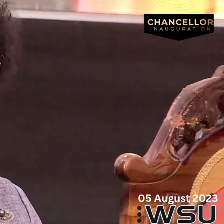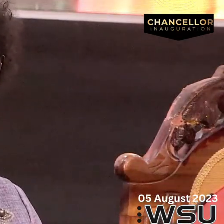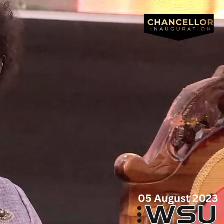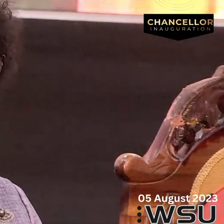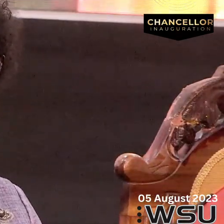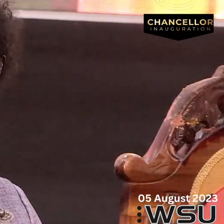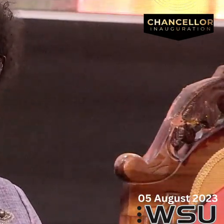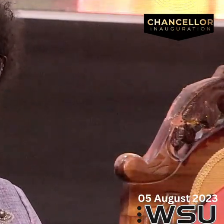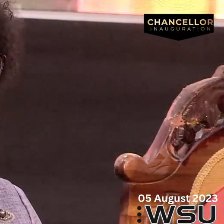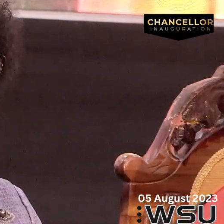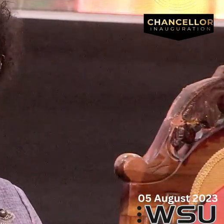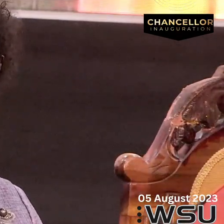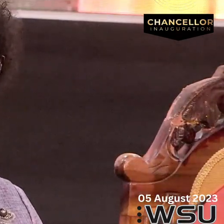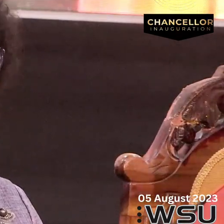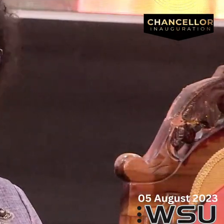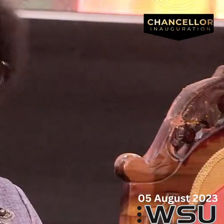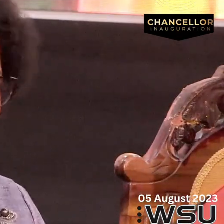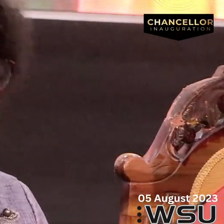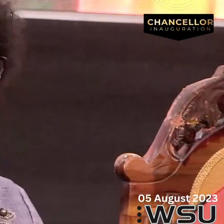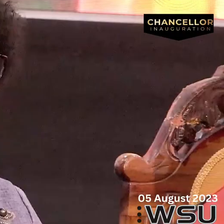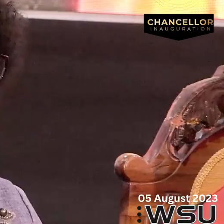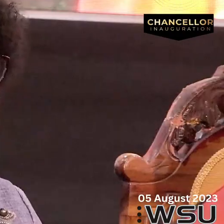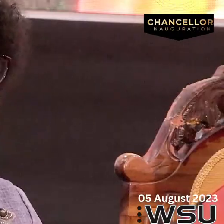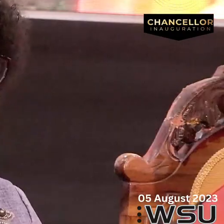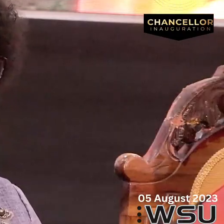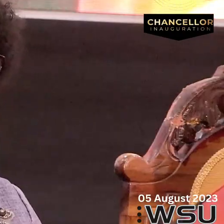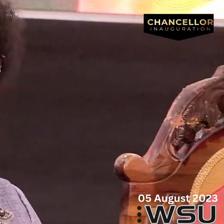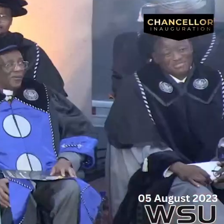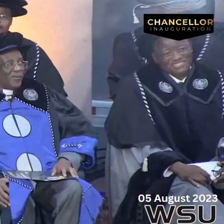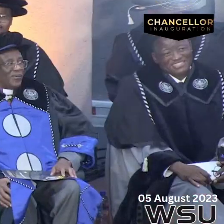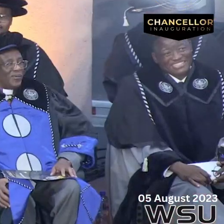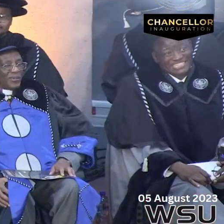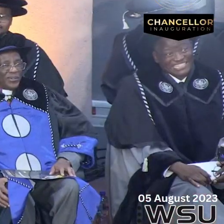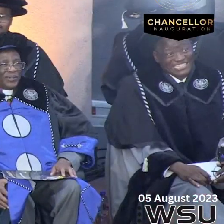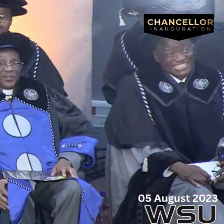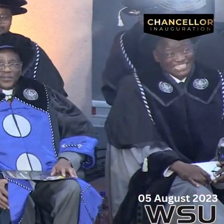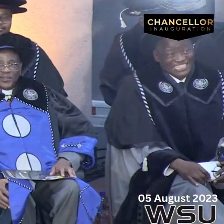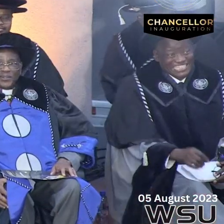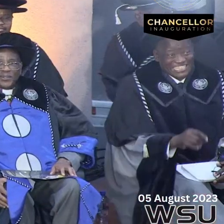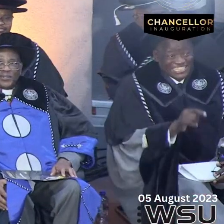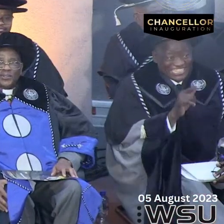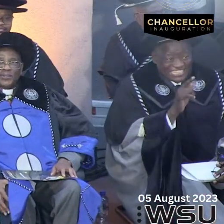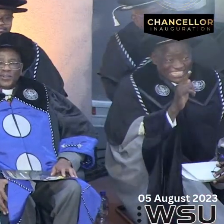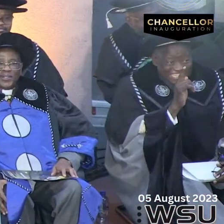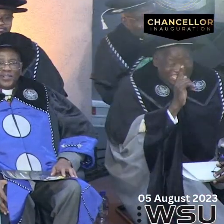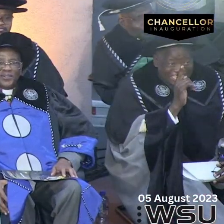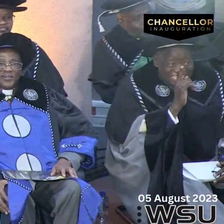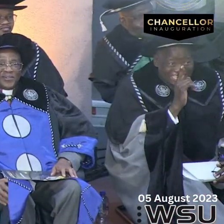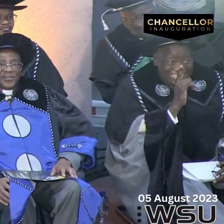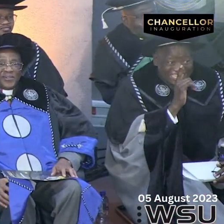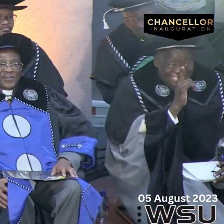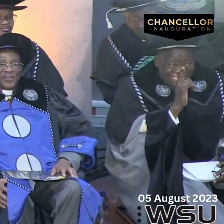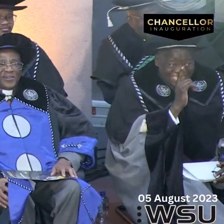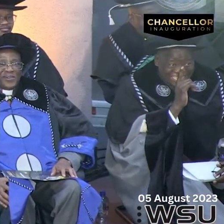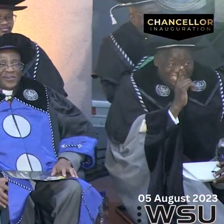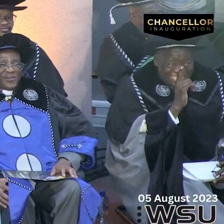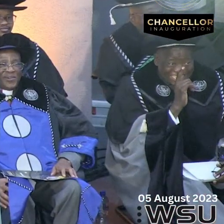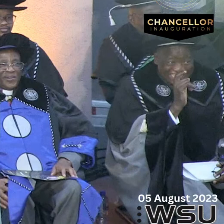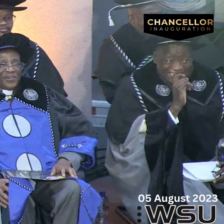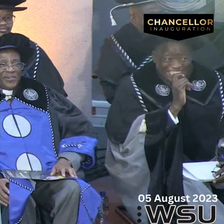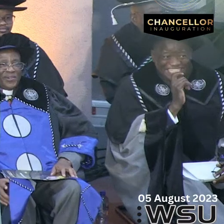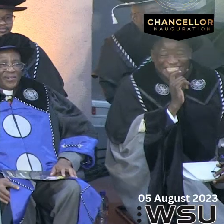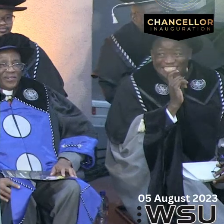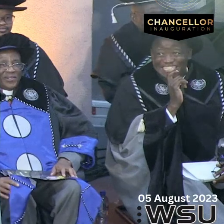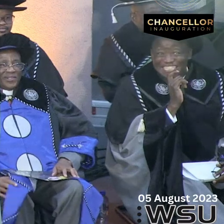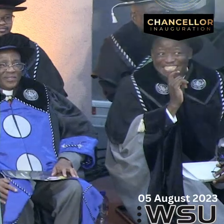sithi ungoqhudeni yes hayi ke ndive lena ngo andizoxela uba ndive